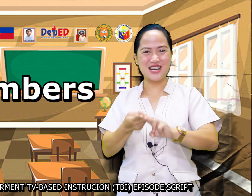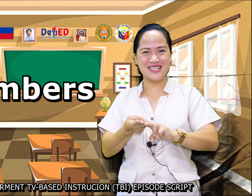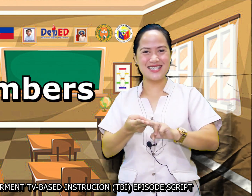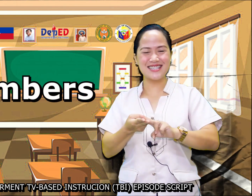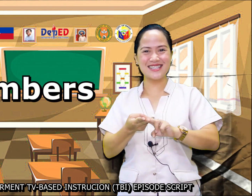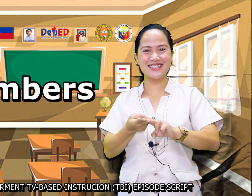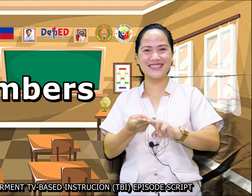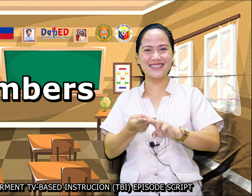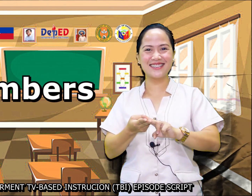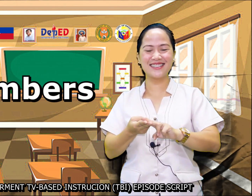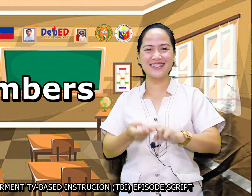numbers.